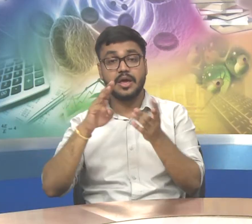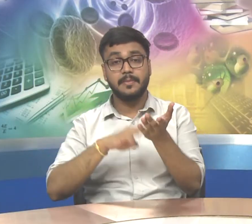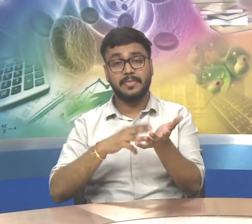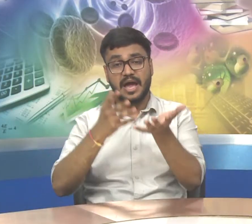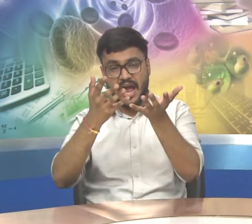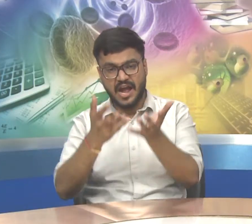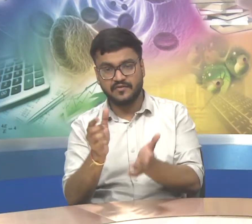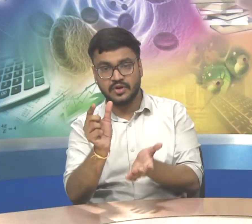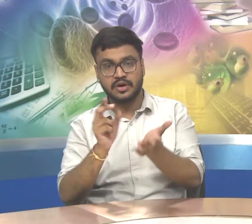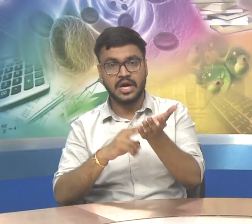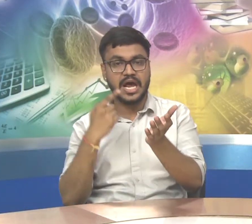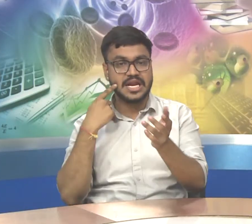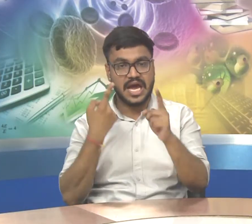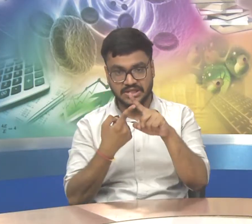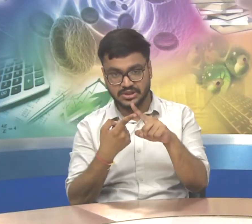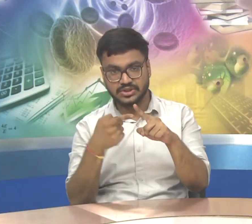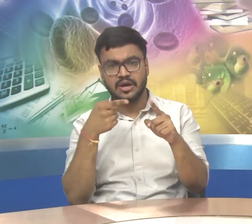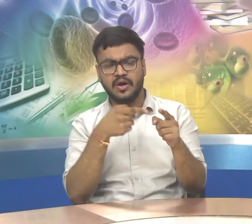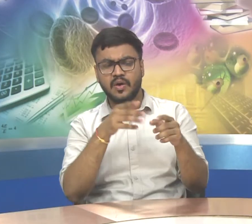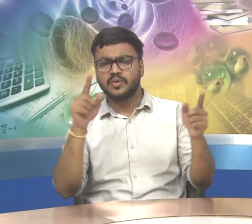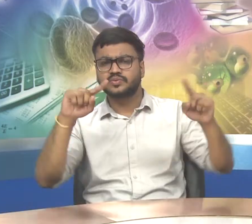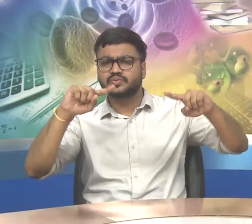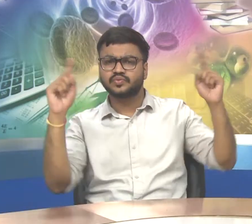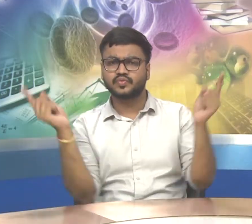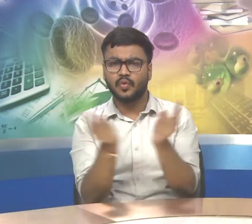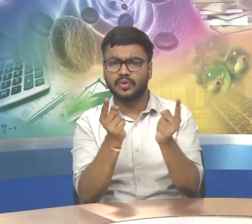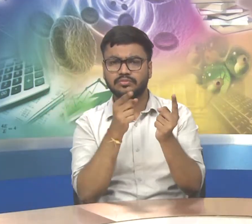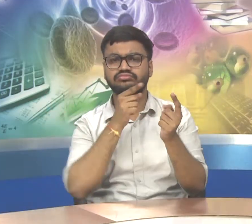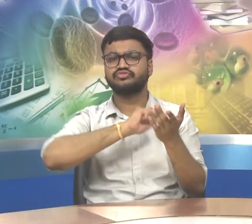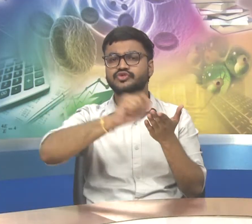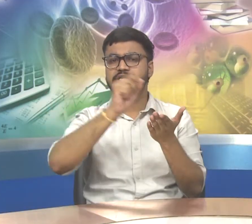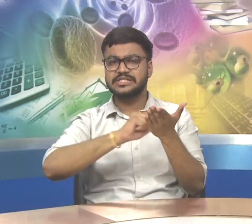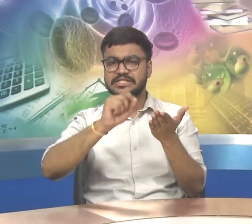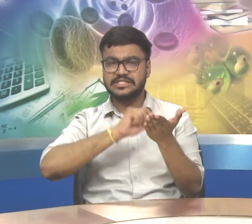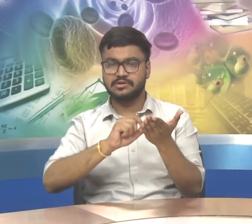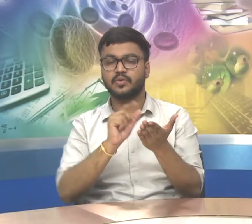unified mass unit and written as U.